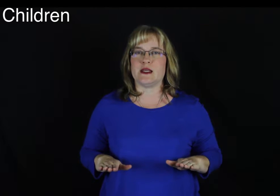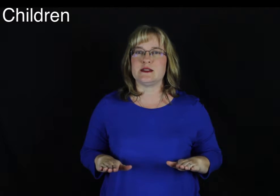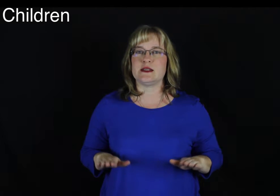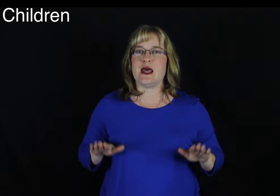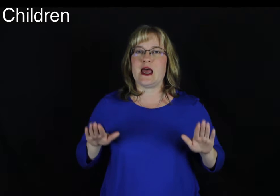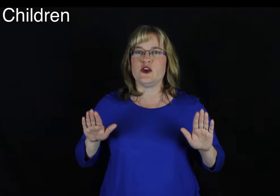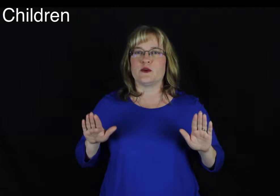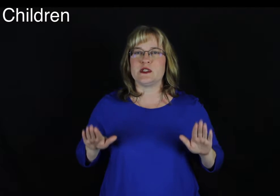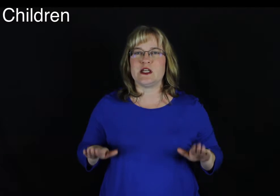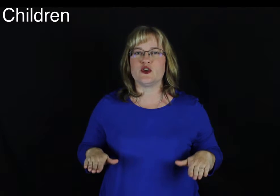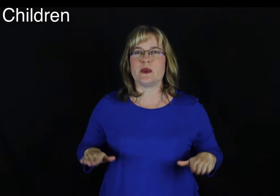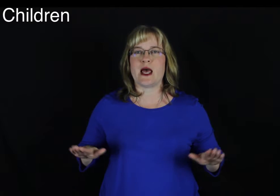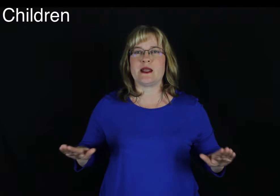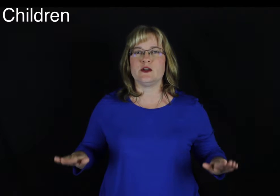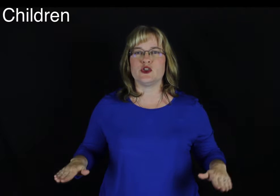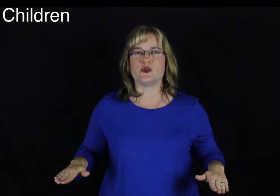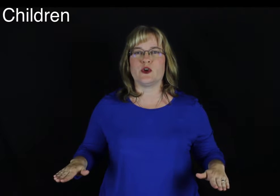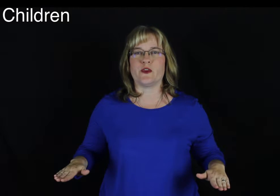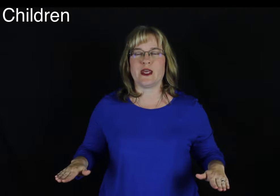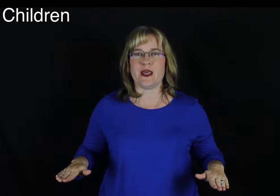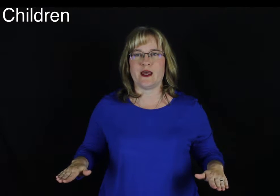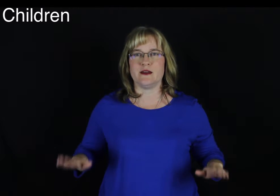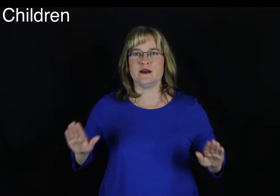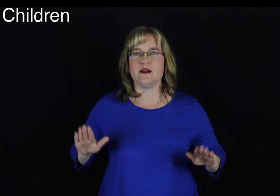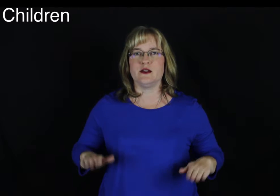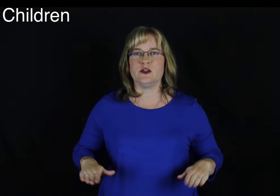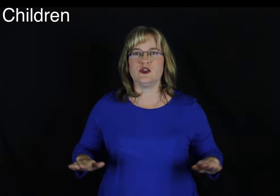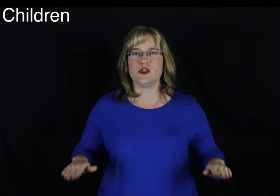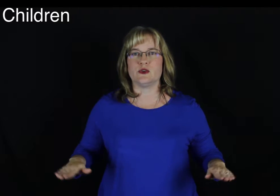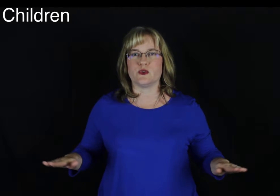hands and you pretend you're patting children on the head. Children.